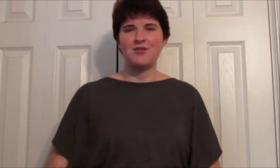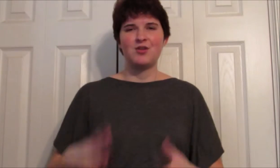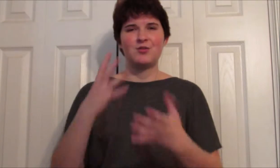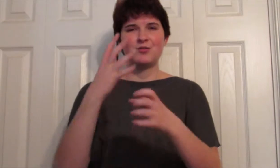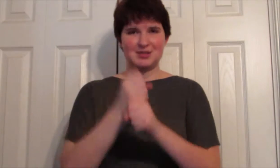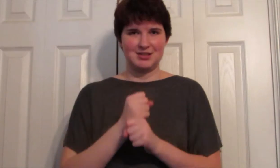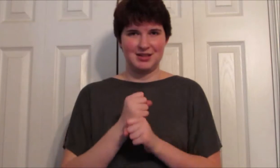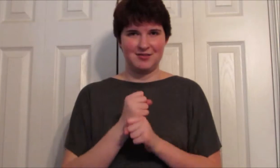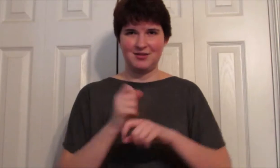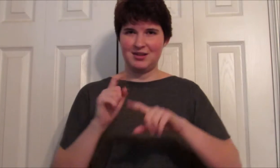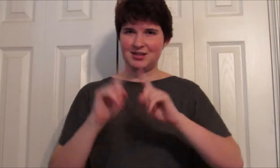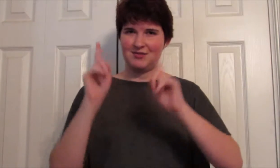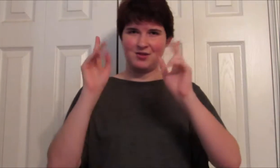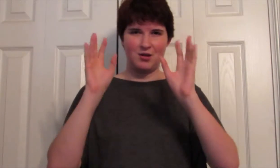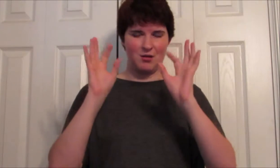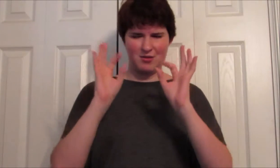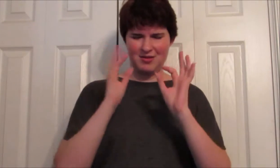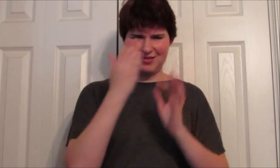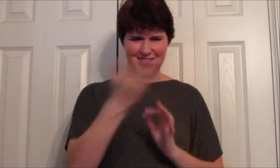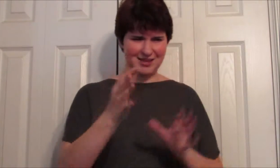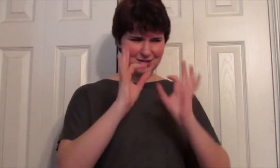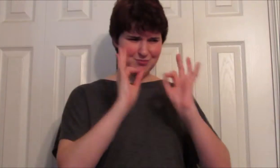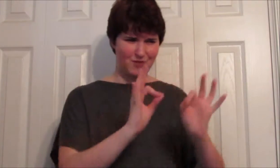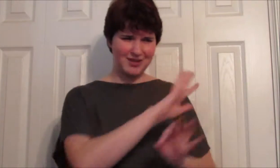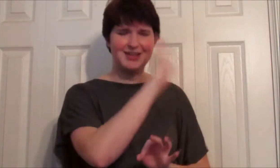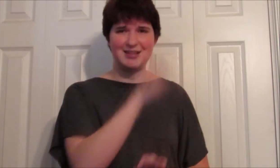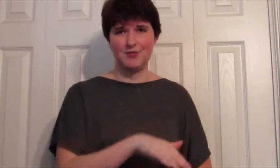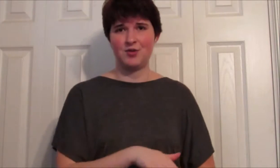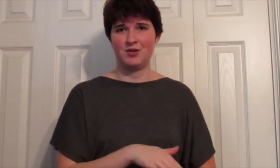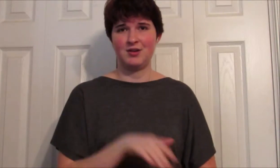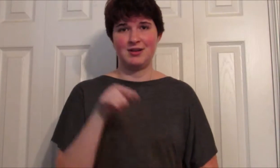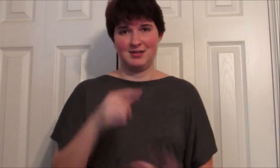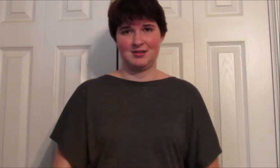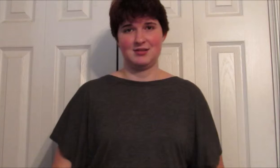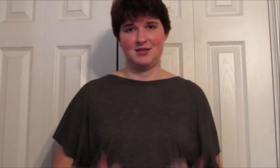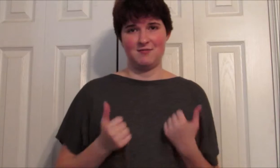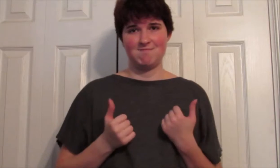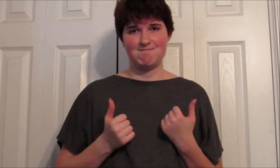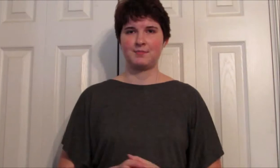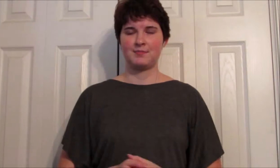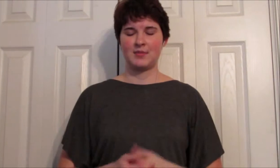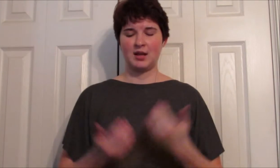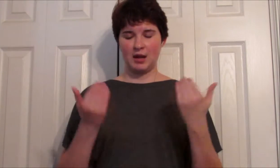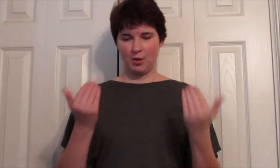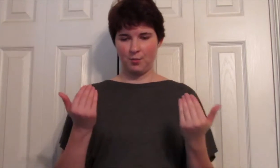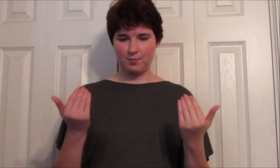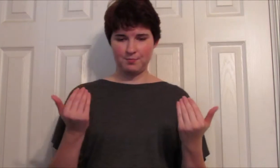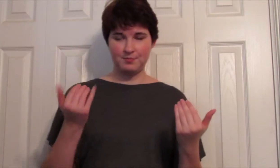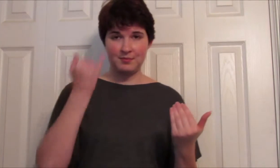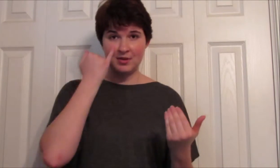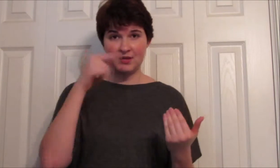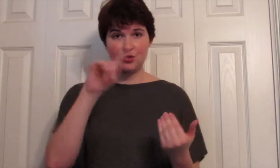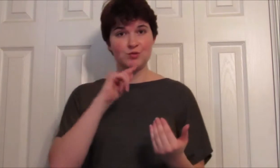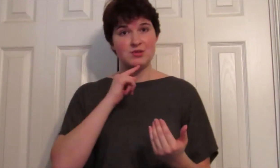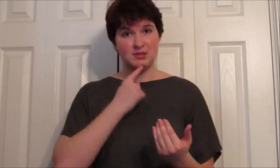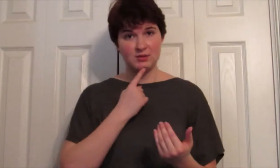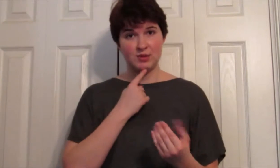receive any other perfect thing in this life. Now, if you are serious about this, I have